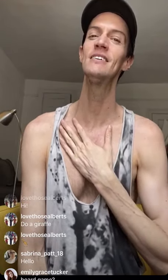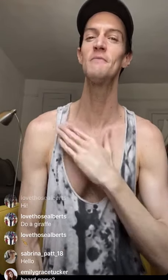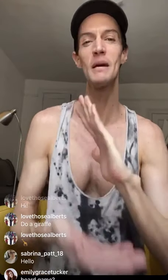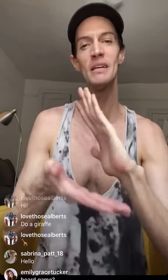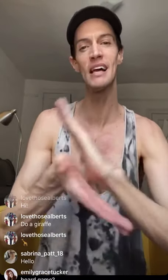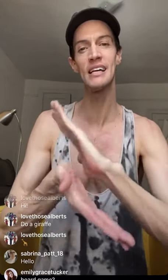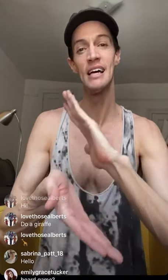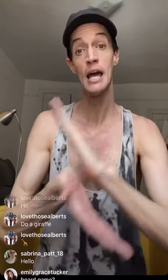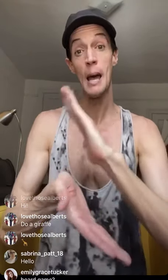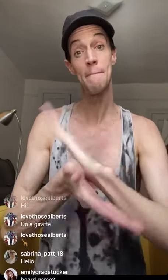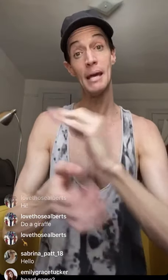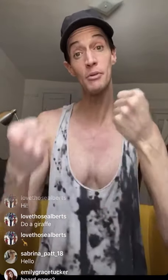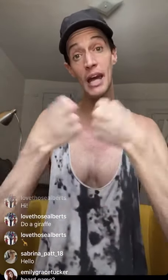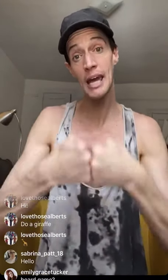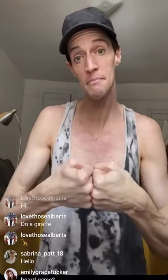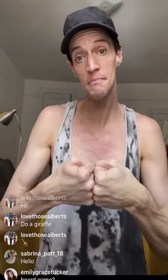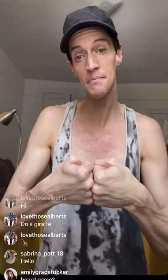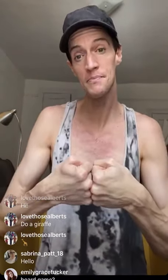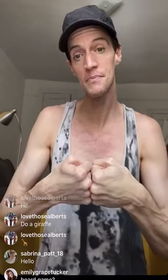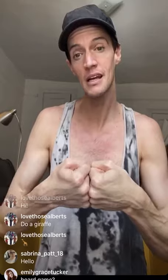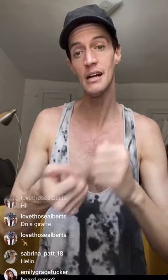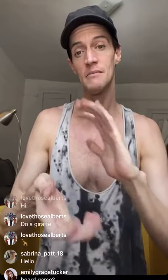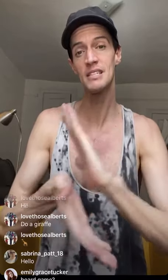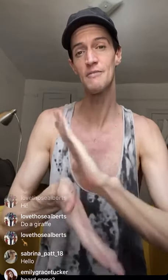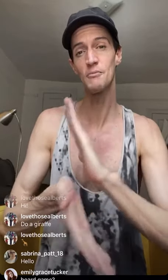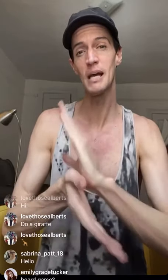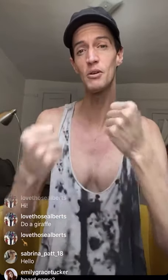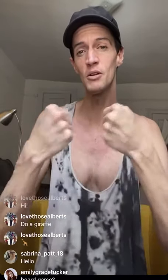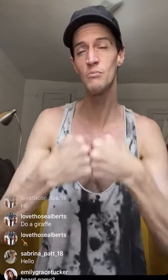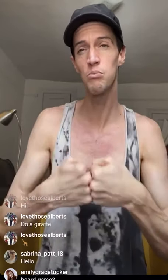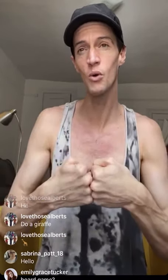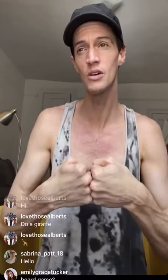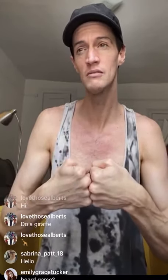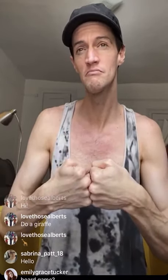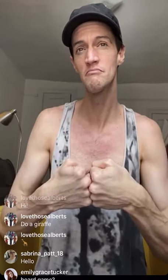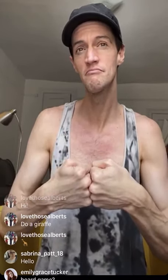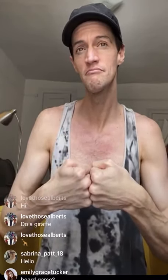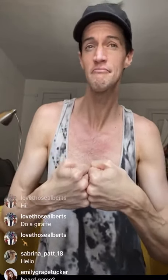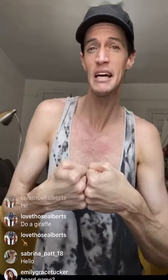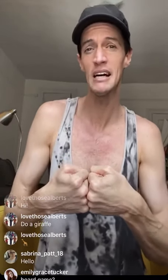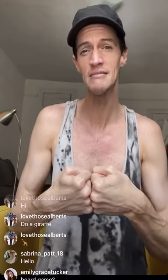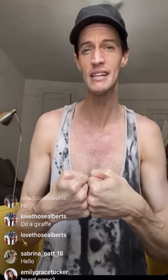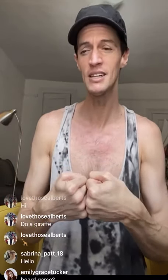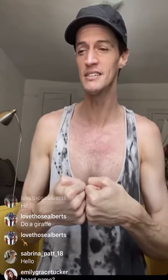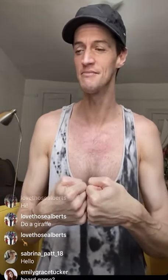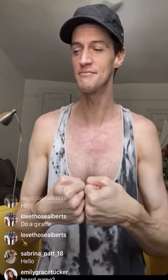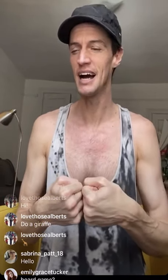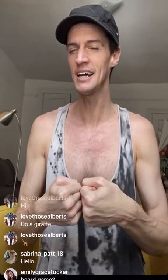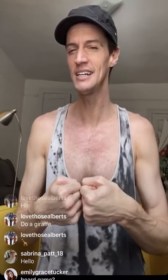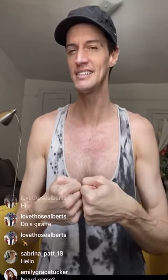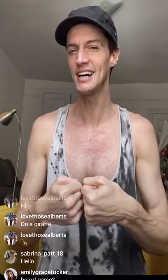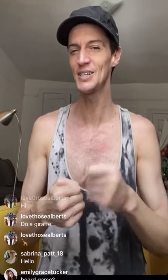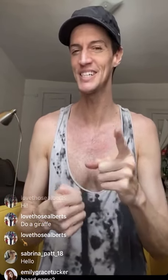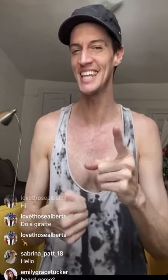maybe like paper game. The sign for paper, board. Yeah, I don't know. I'll look into that for